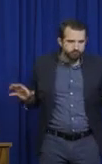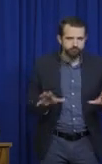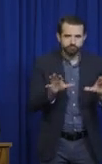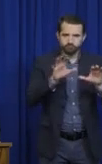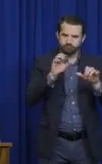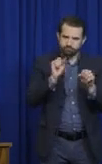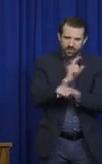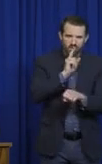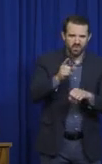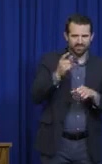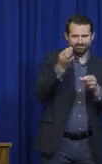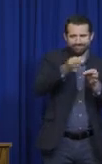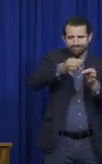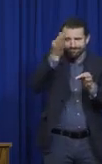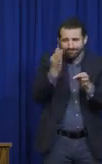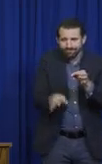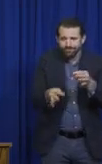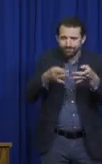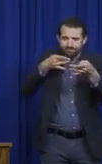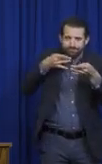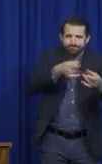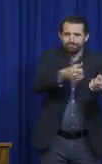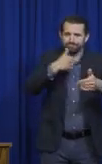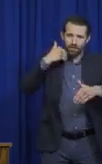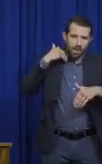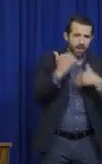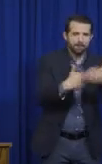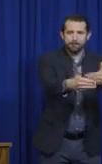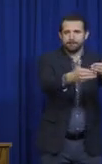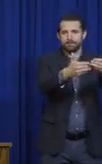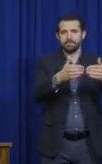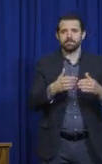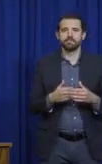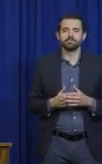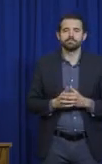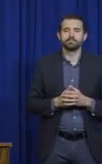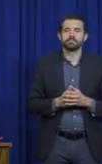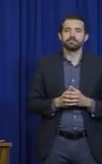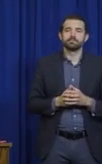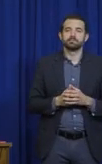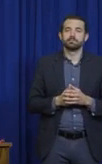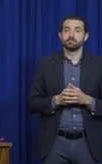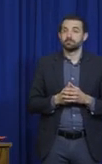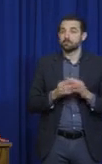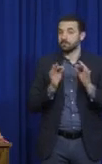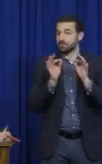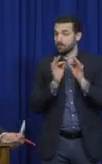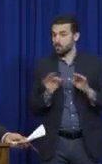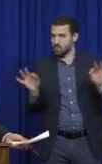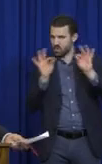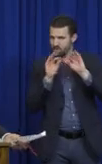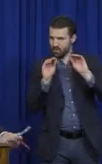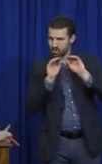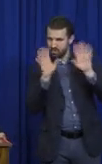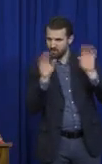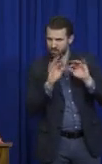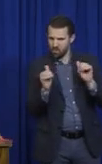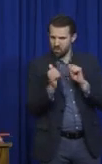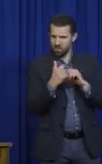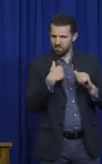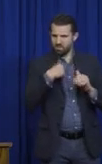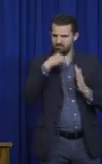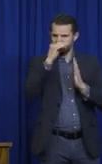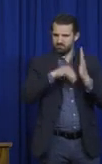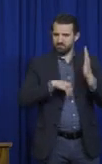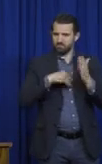possible. To that end, I have an important part of the application process to clarify. When we first